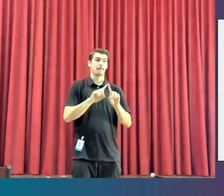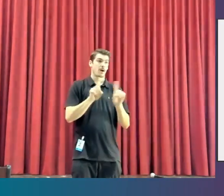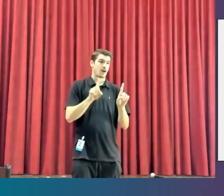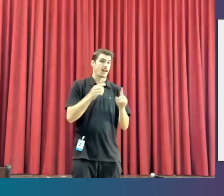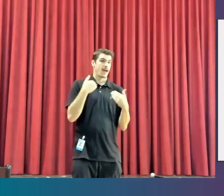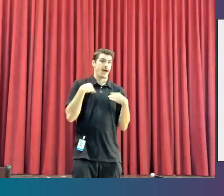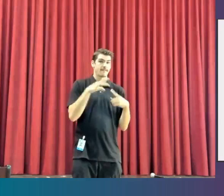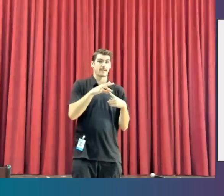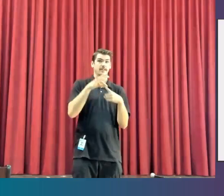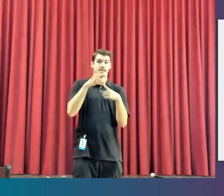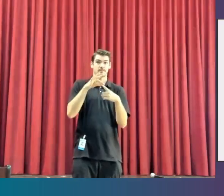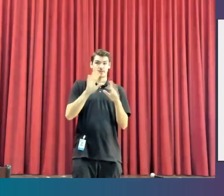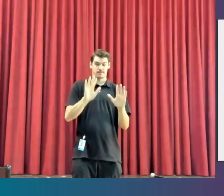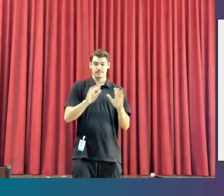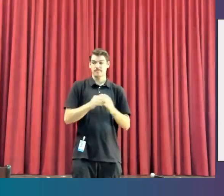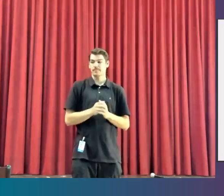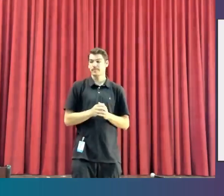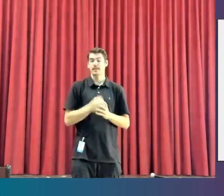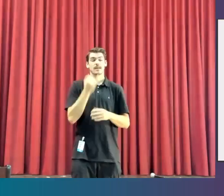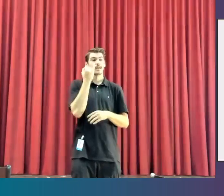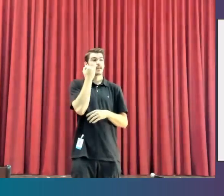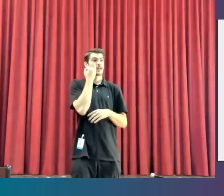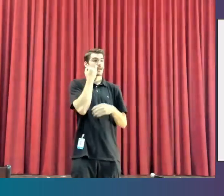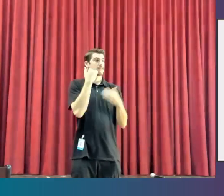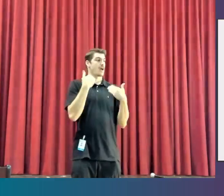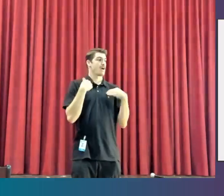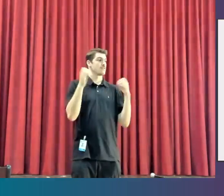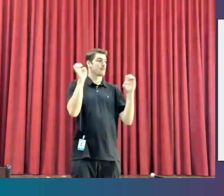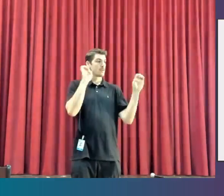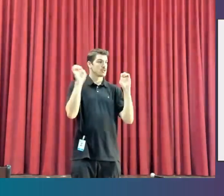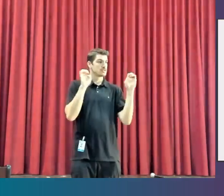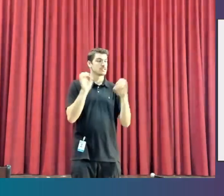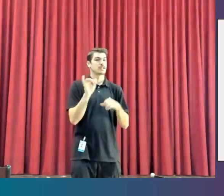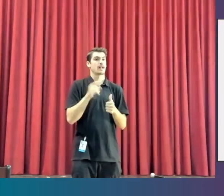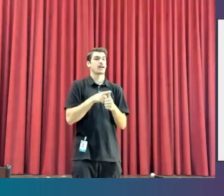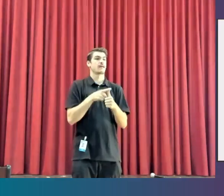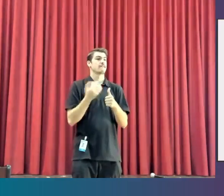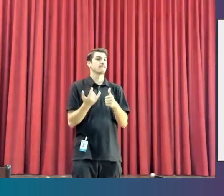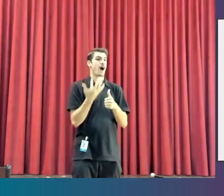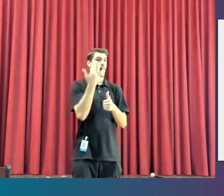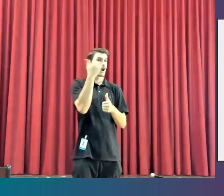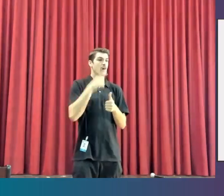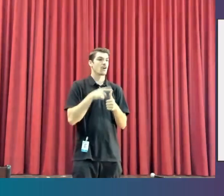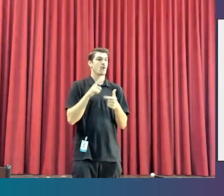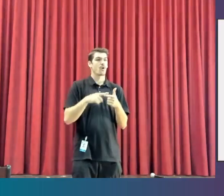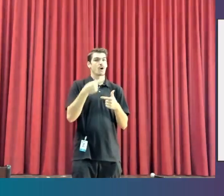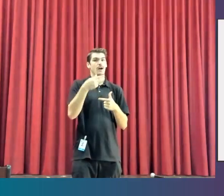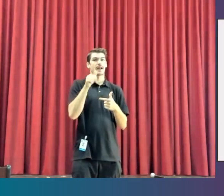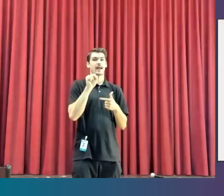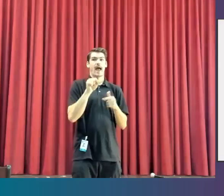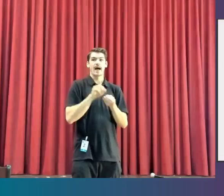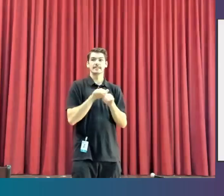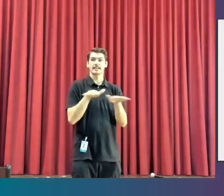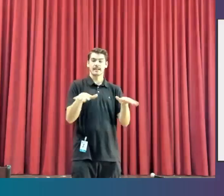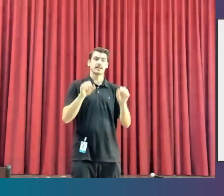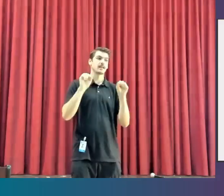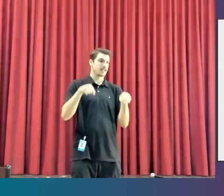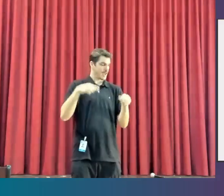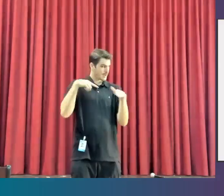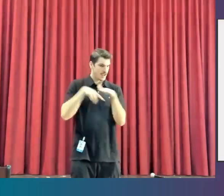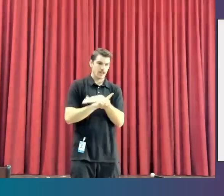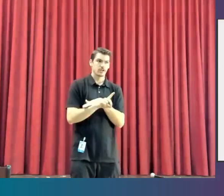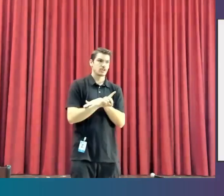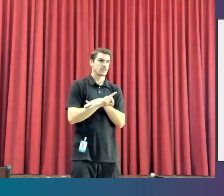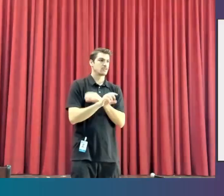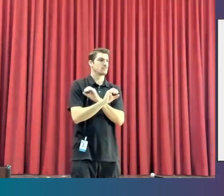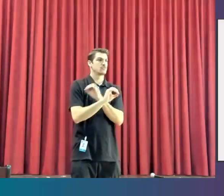though for when there's an emergency, like a fire or gas leak, they can enter your unit without